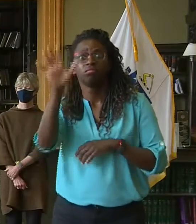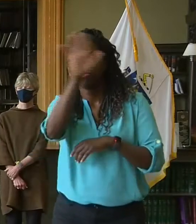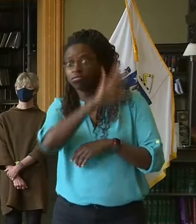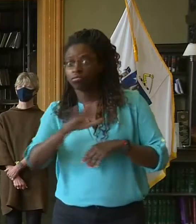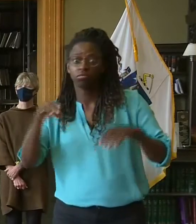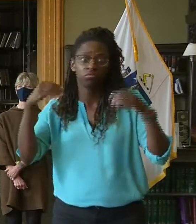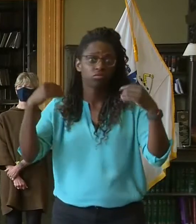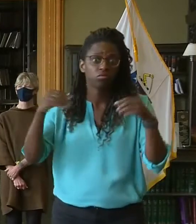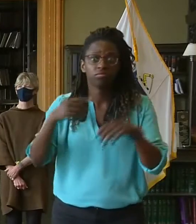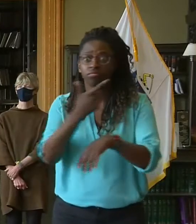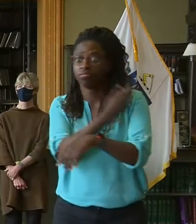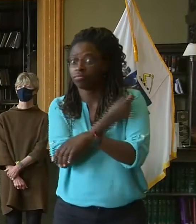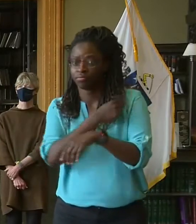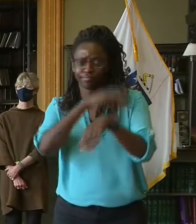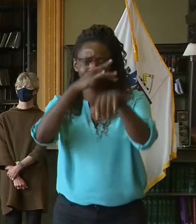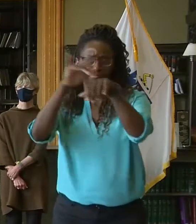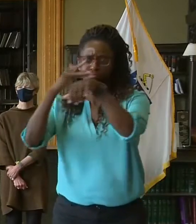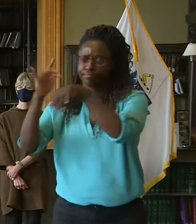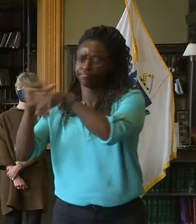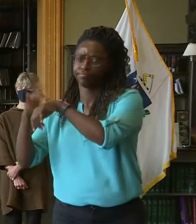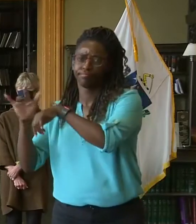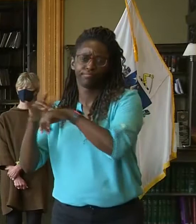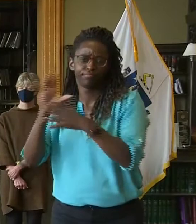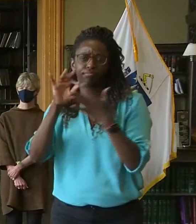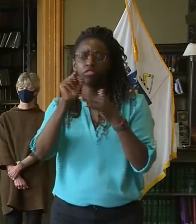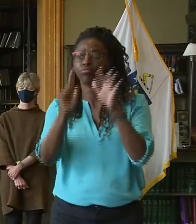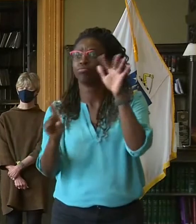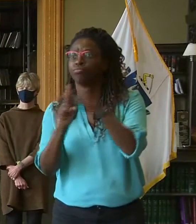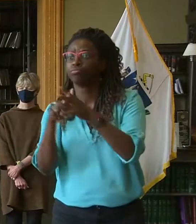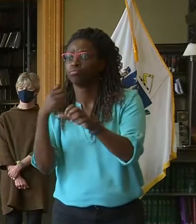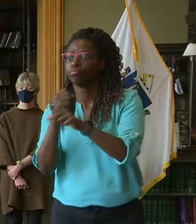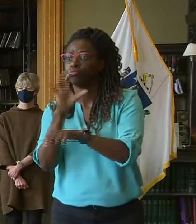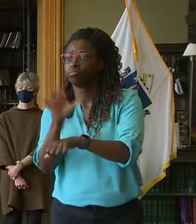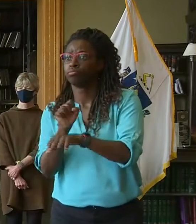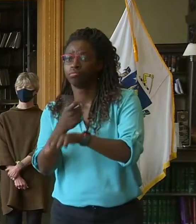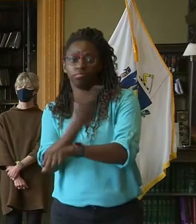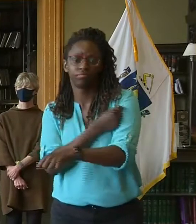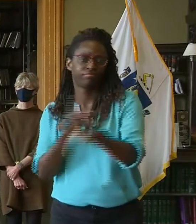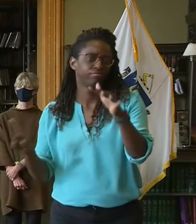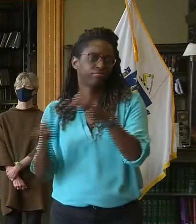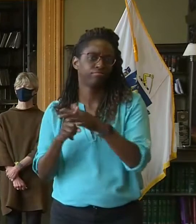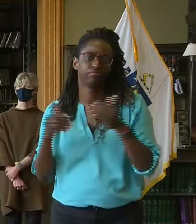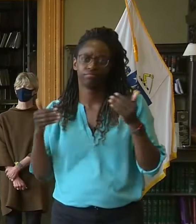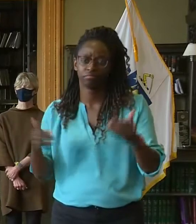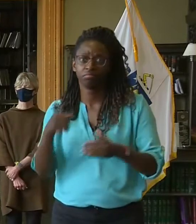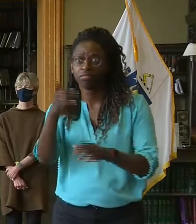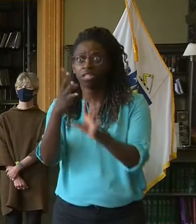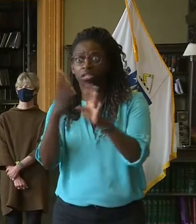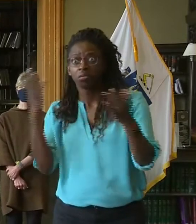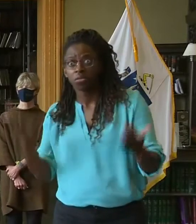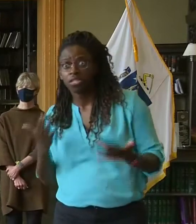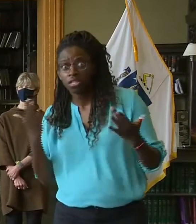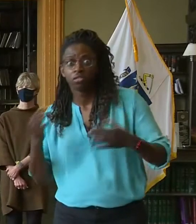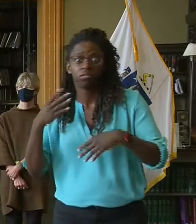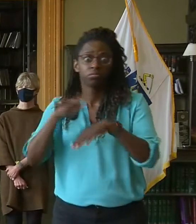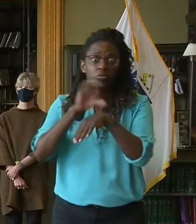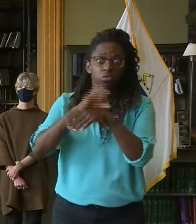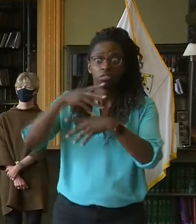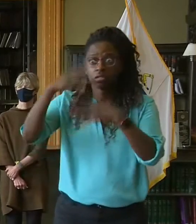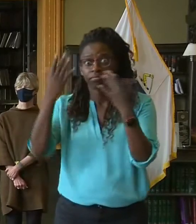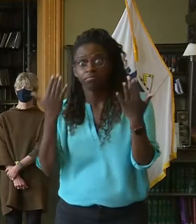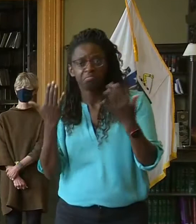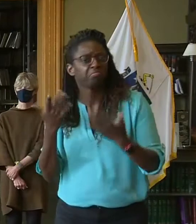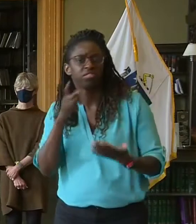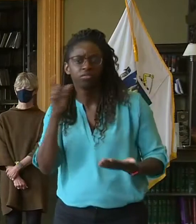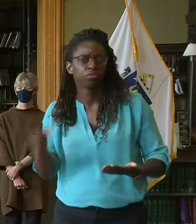And a big part of the success we've seen in the drop in cases and hospitalizations and deaths since January is